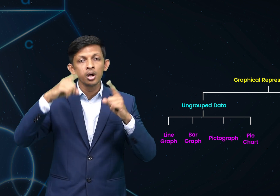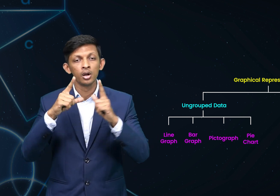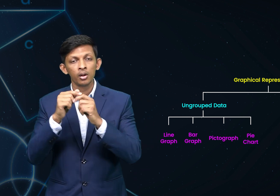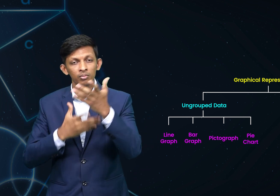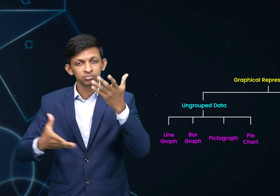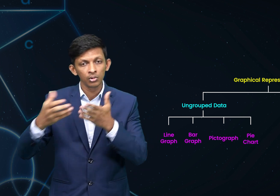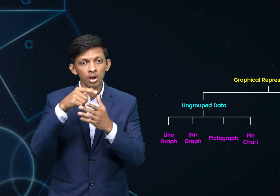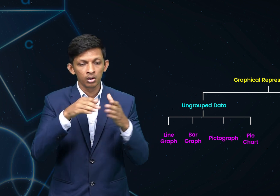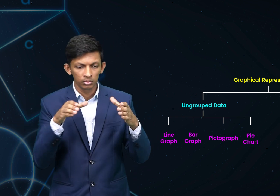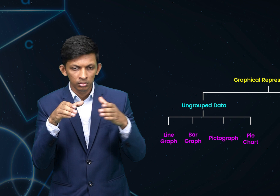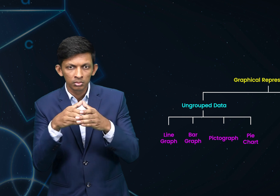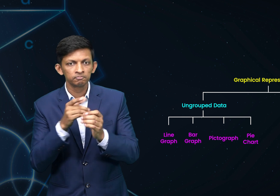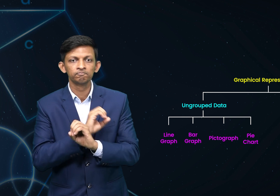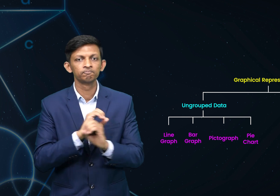frequency of ungrouped data.